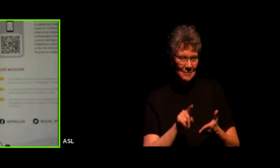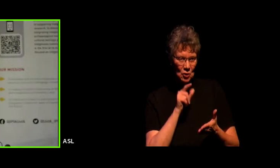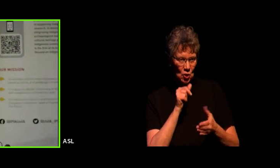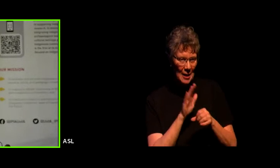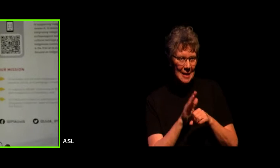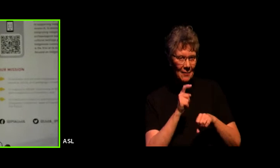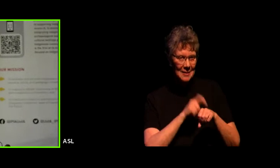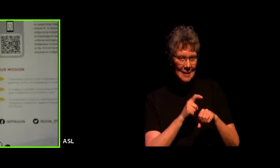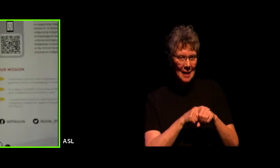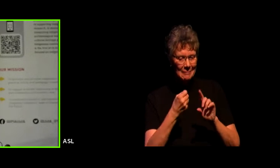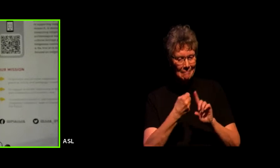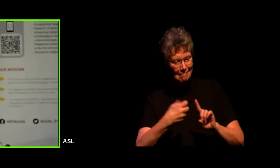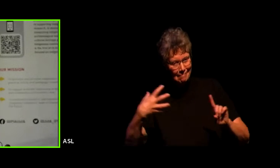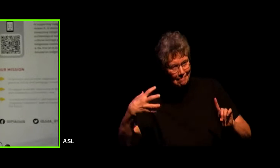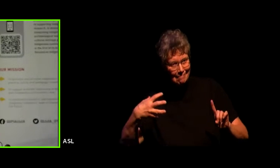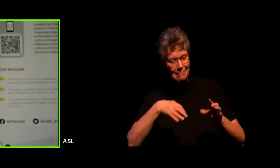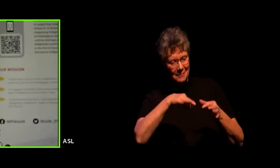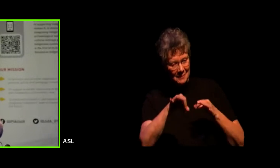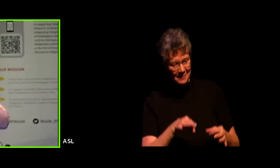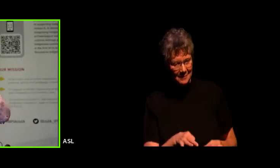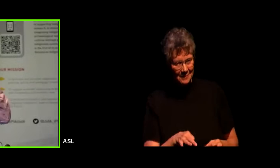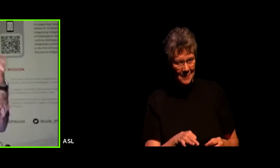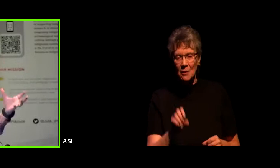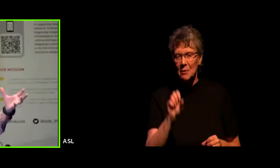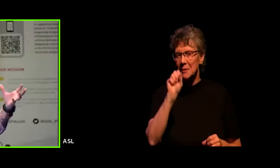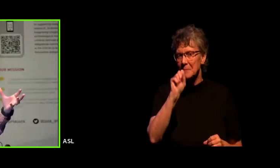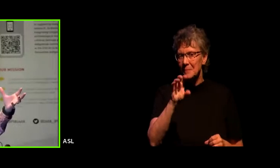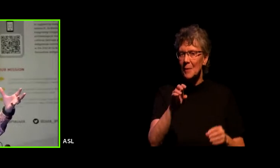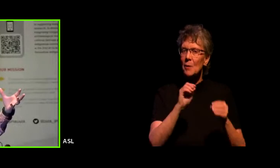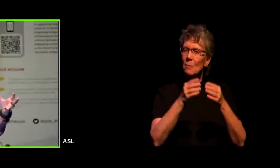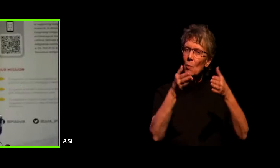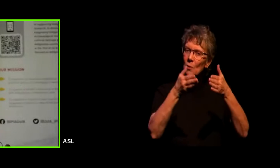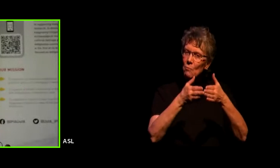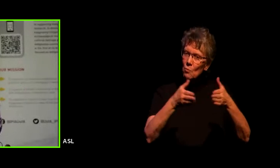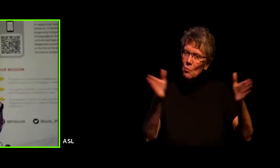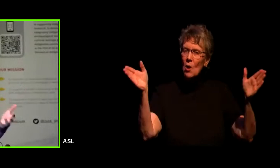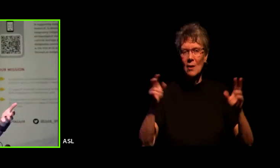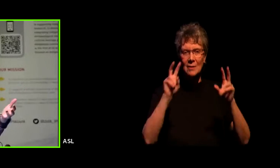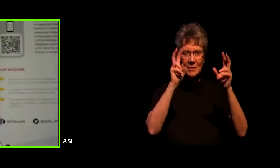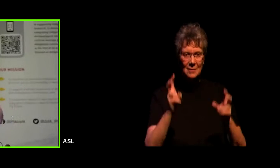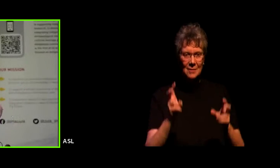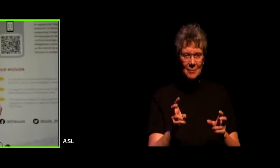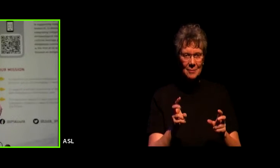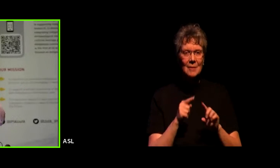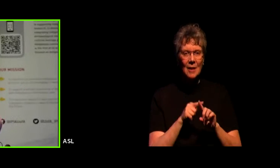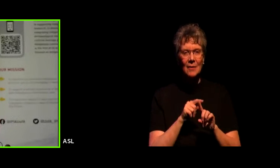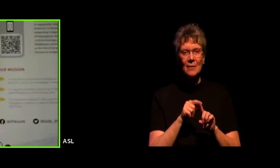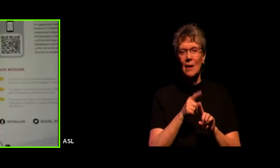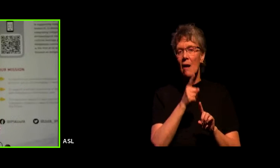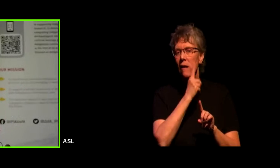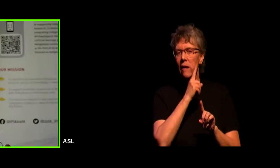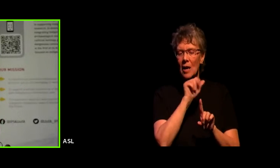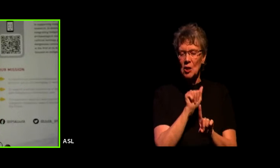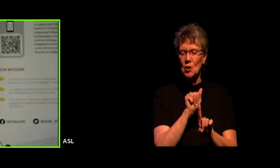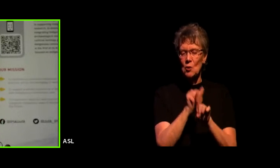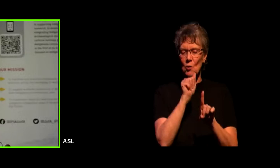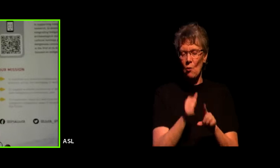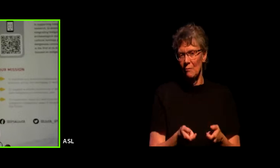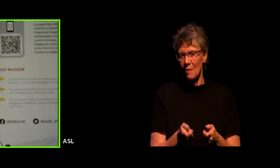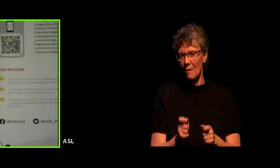specific focus. So I'm just going to share information about the broader umbrella topic of pseudoarchaeology, which I think is something